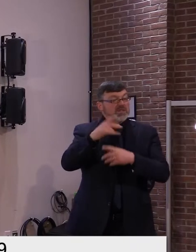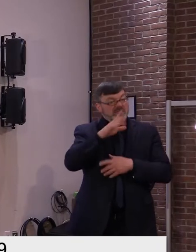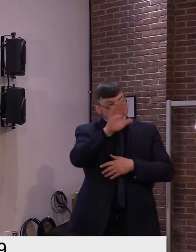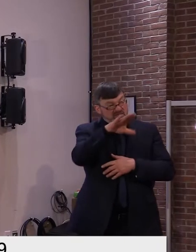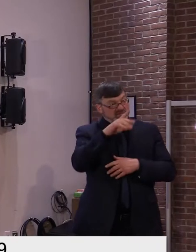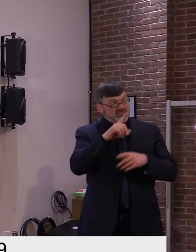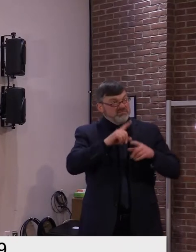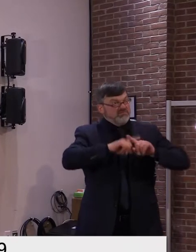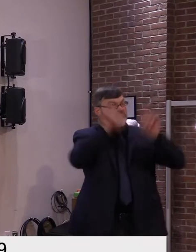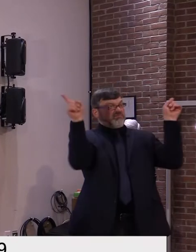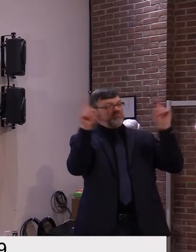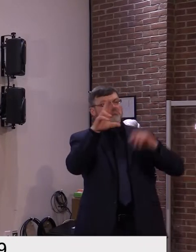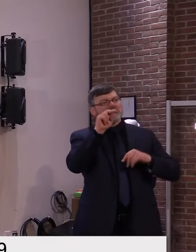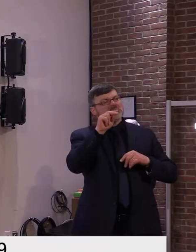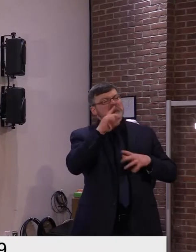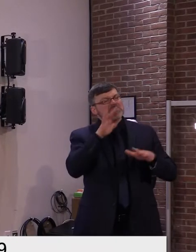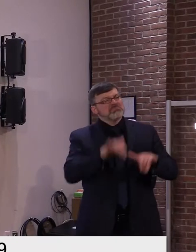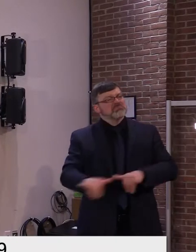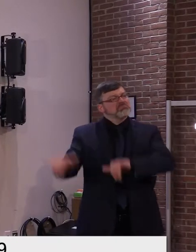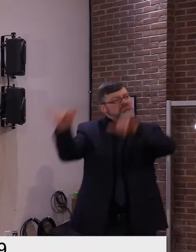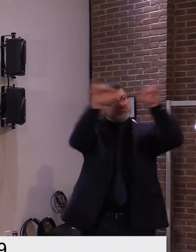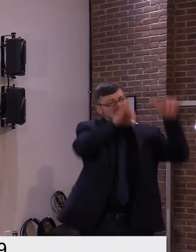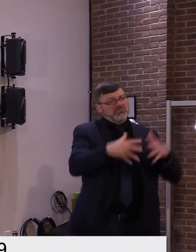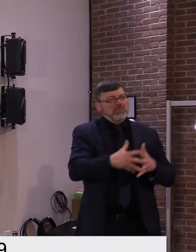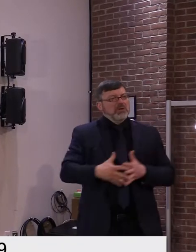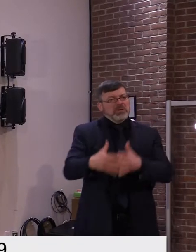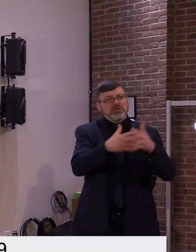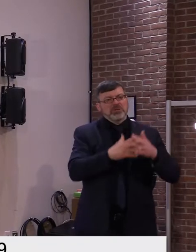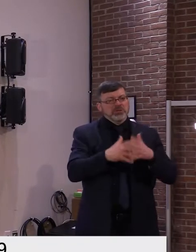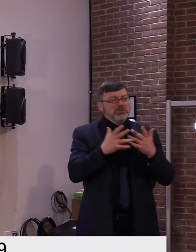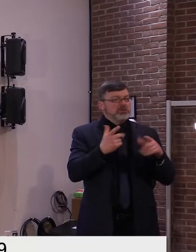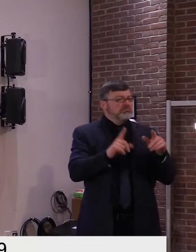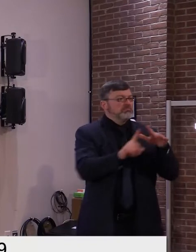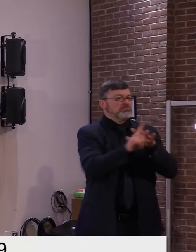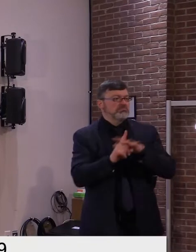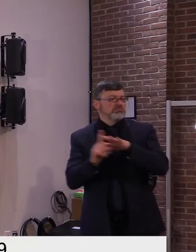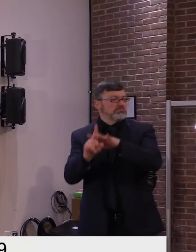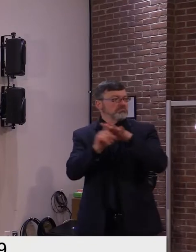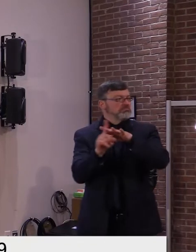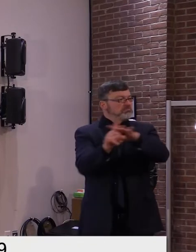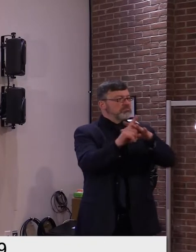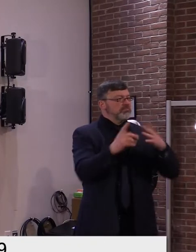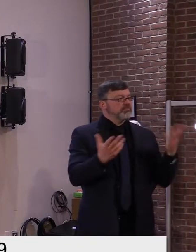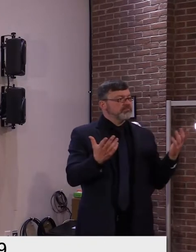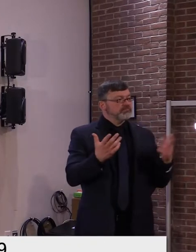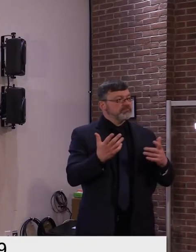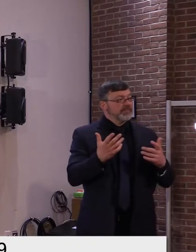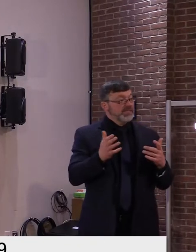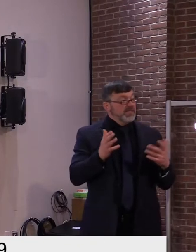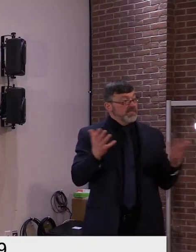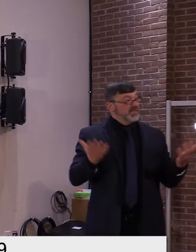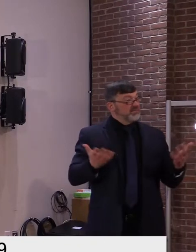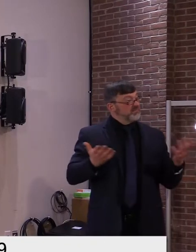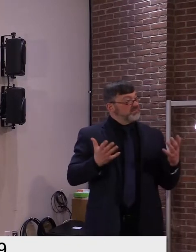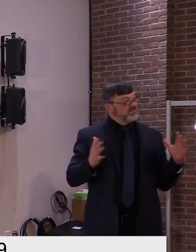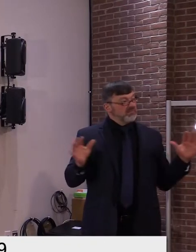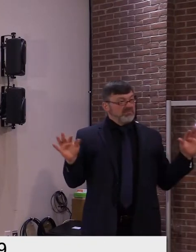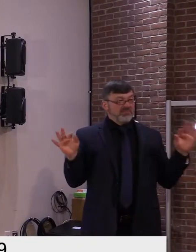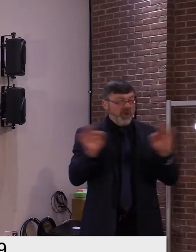of these variants should really drive us all to more strongly adhere to the prevention steps we're already